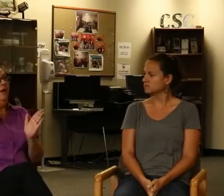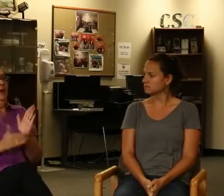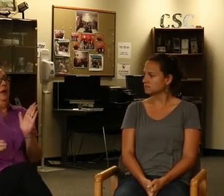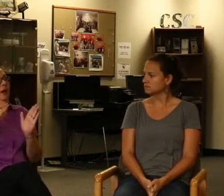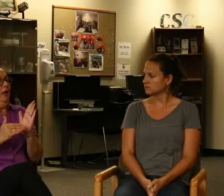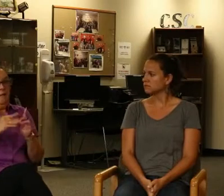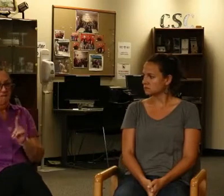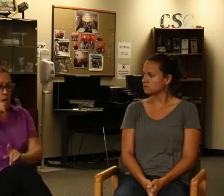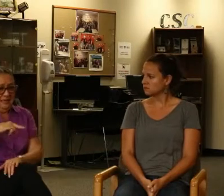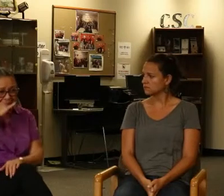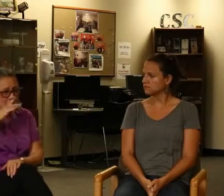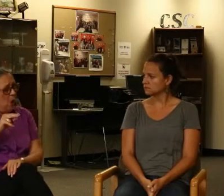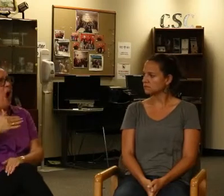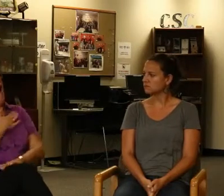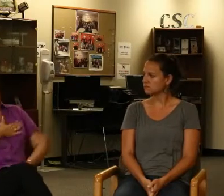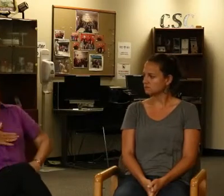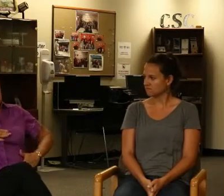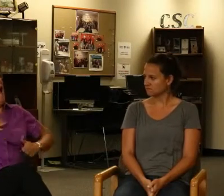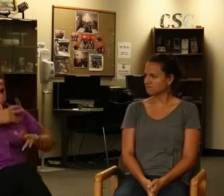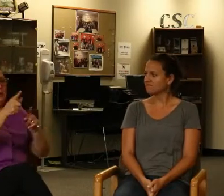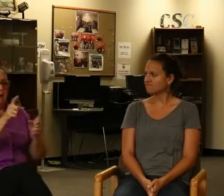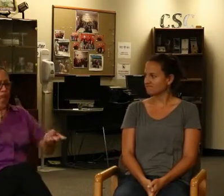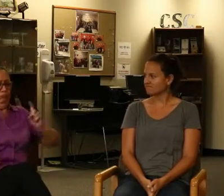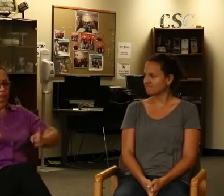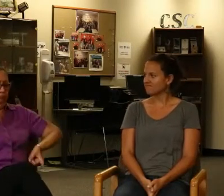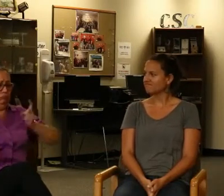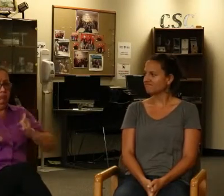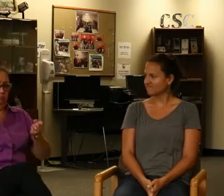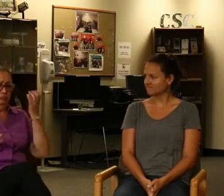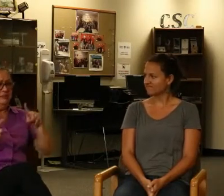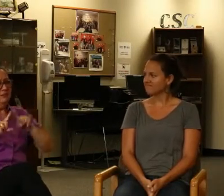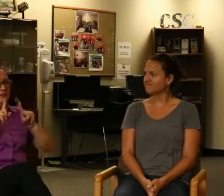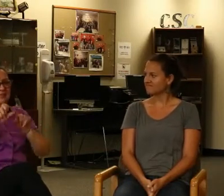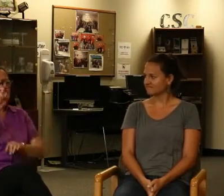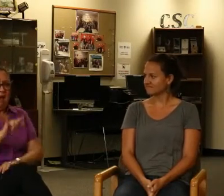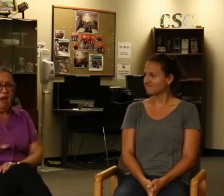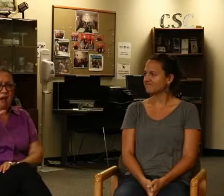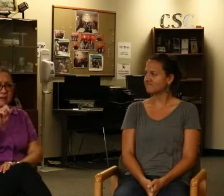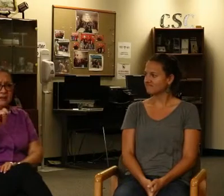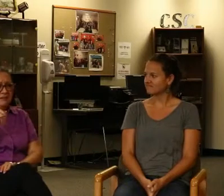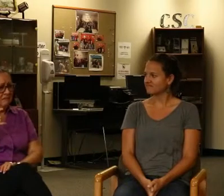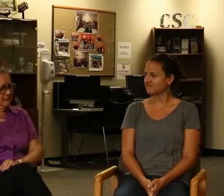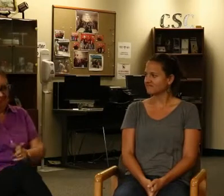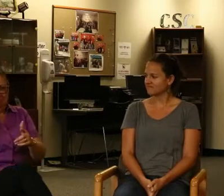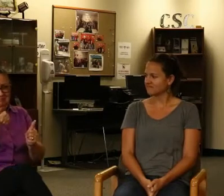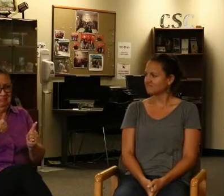even though you might feel it's very repetitive, but kids love to have that repetition. And the way that you sign it, you can sign it